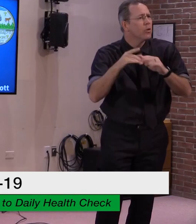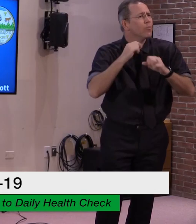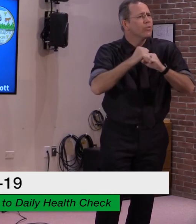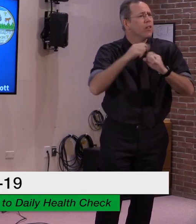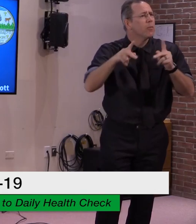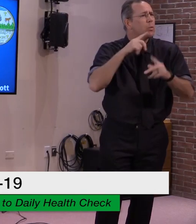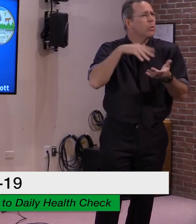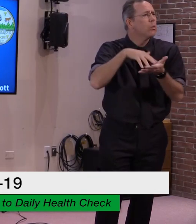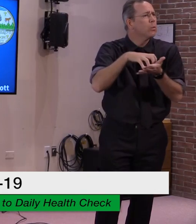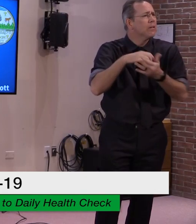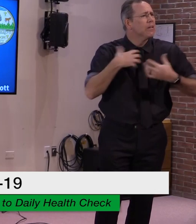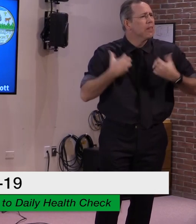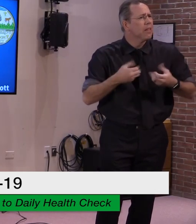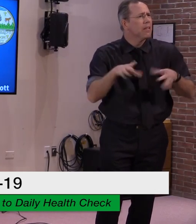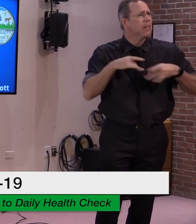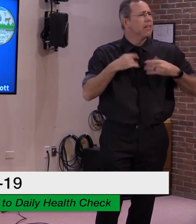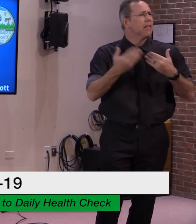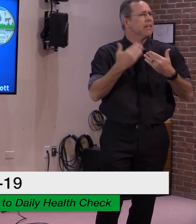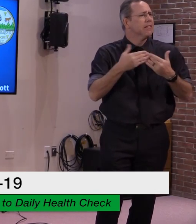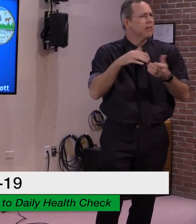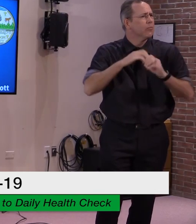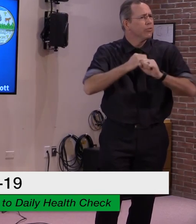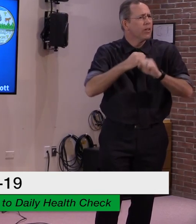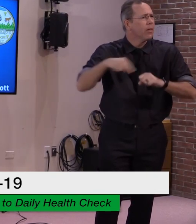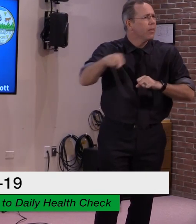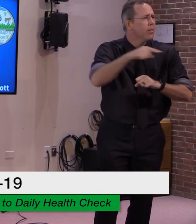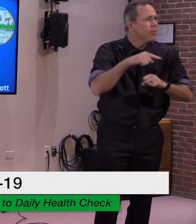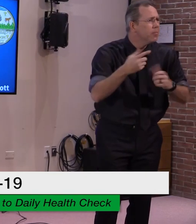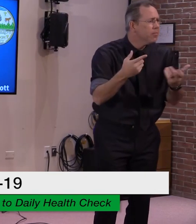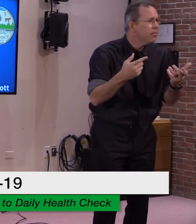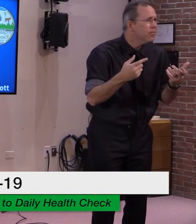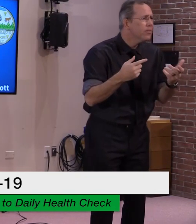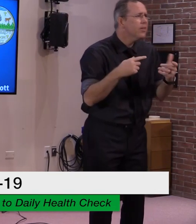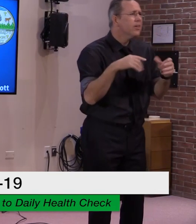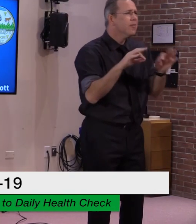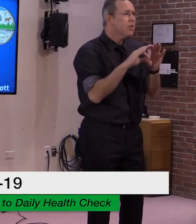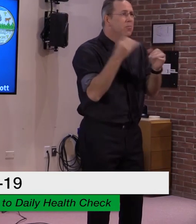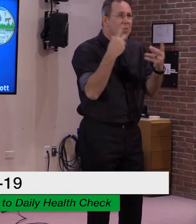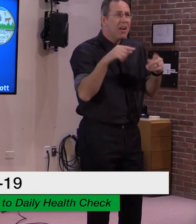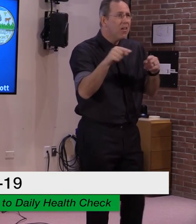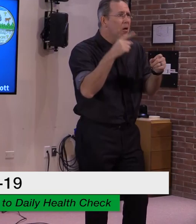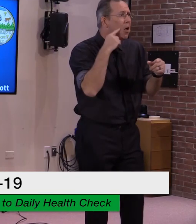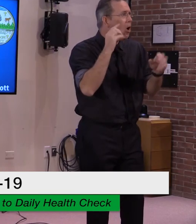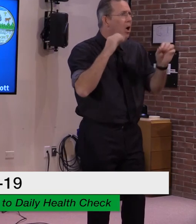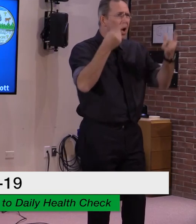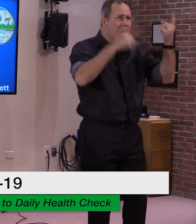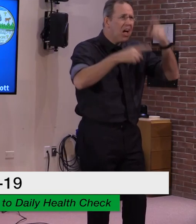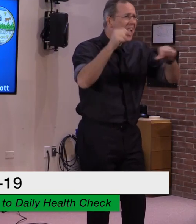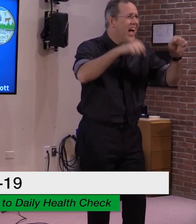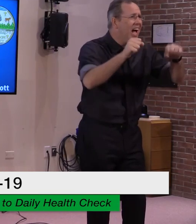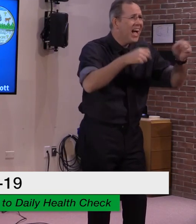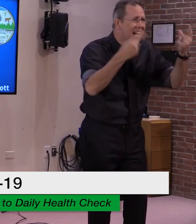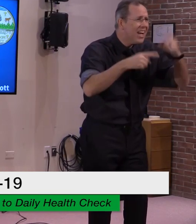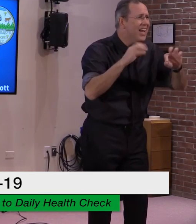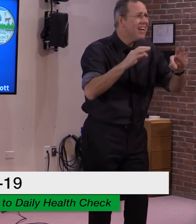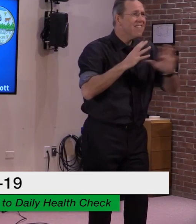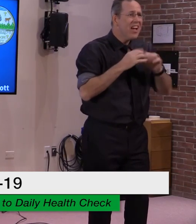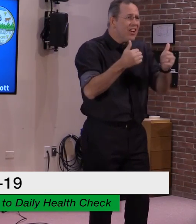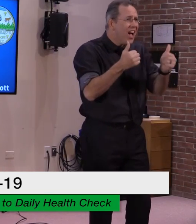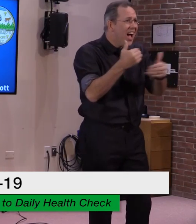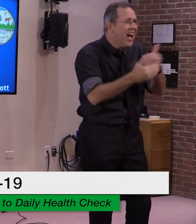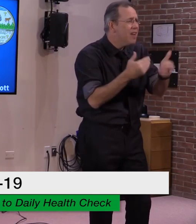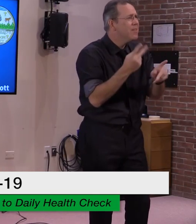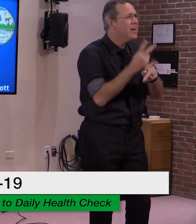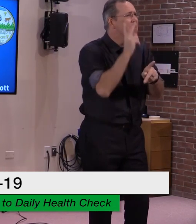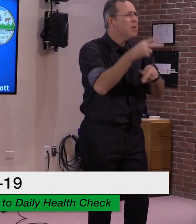many of you are doing just that you've stepped up from the beginning and you made the difficult decisions to avoid getting together